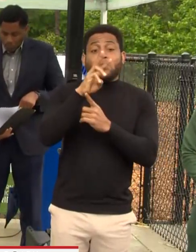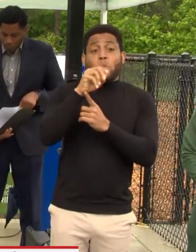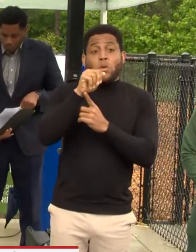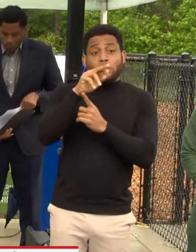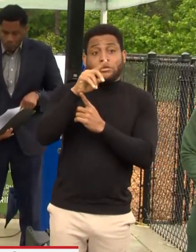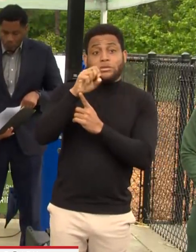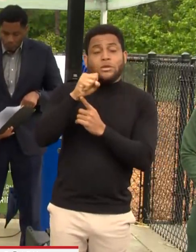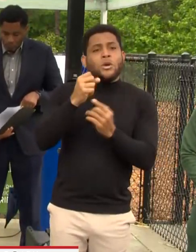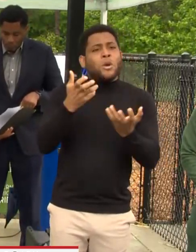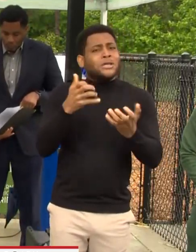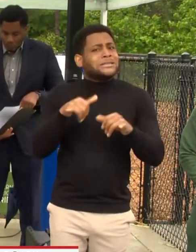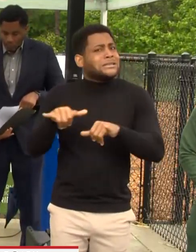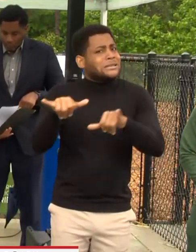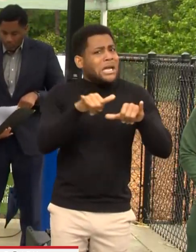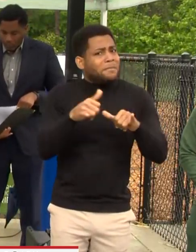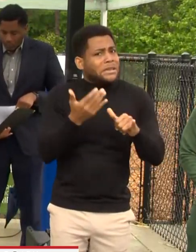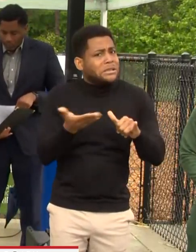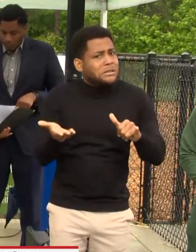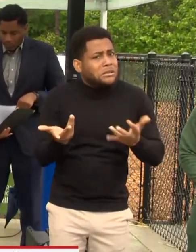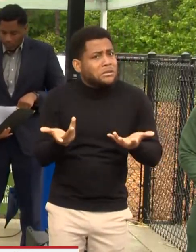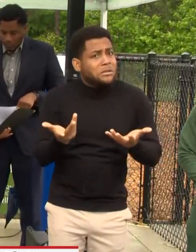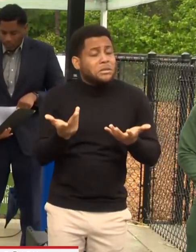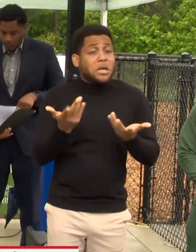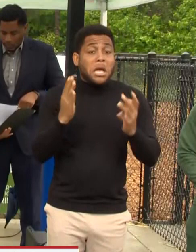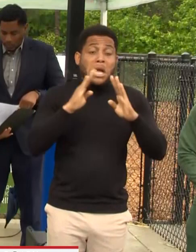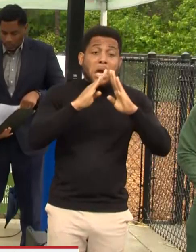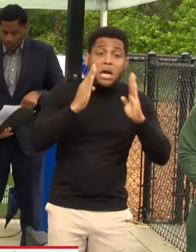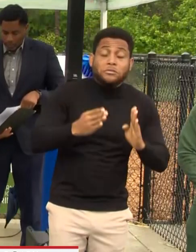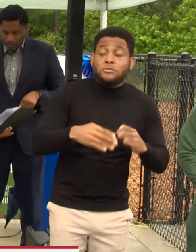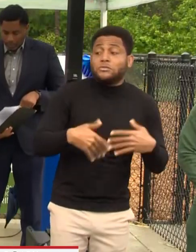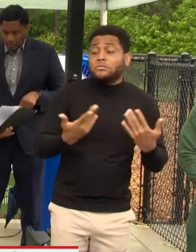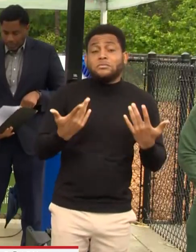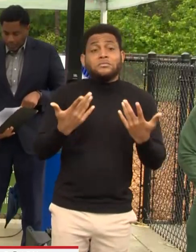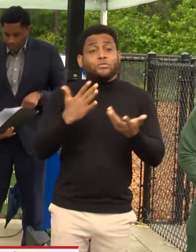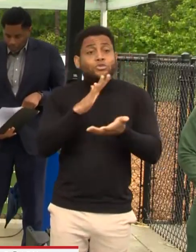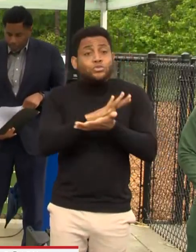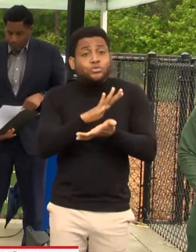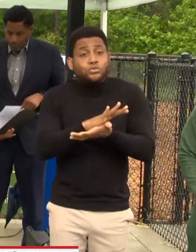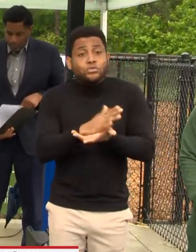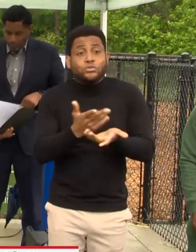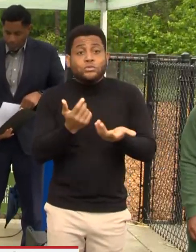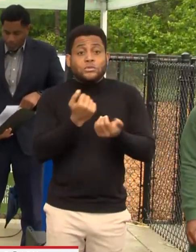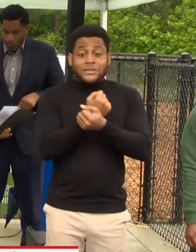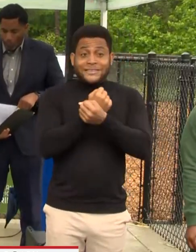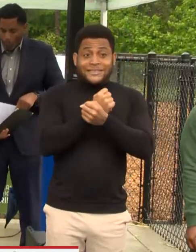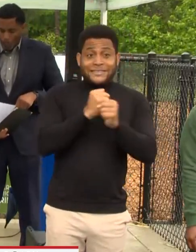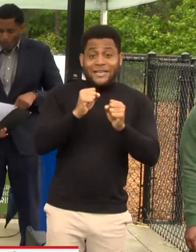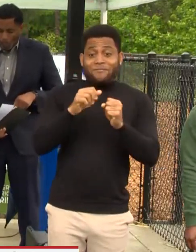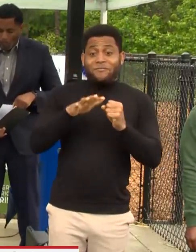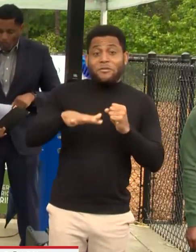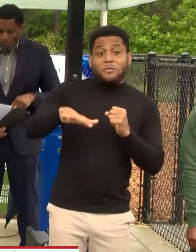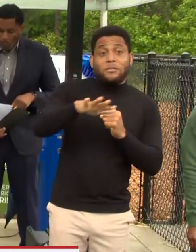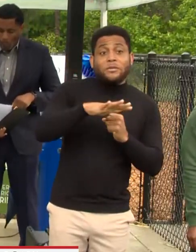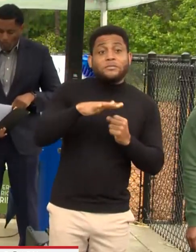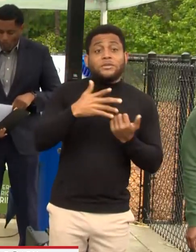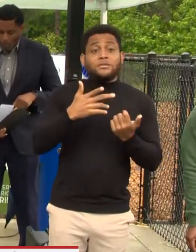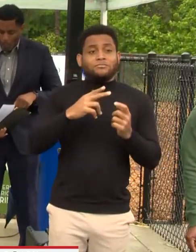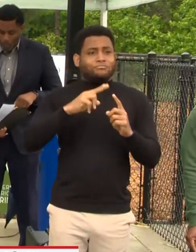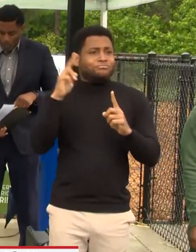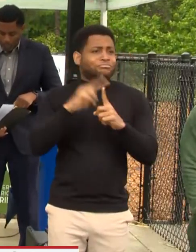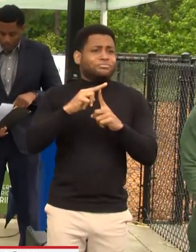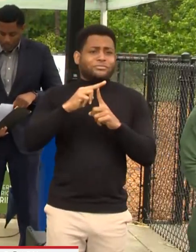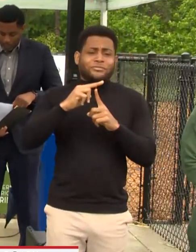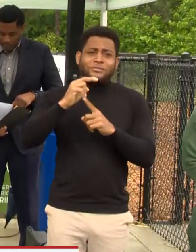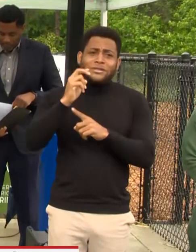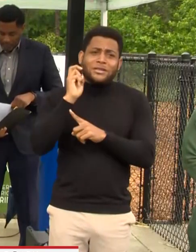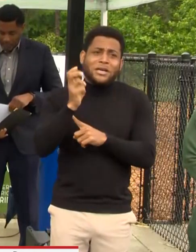great housing, great schools, safe neighborhoods, reliable public transportation, world-class parks and playgrounds,